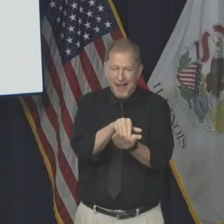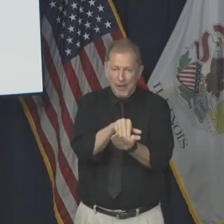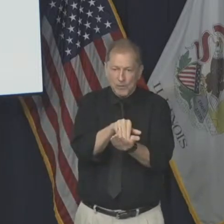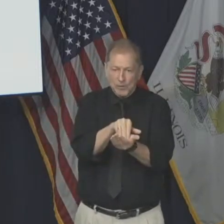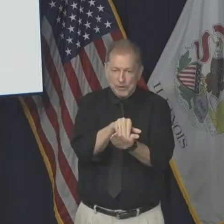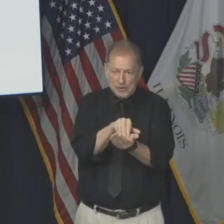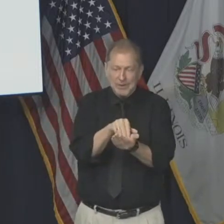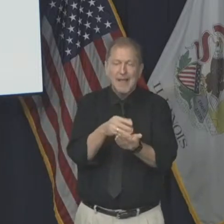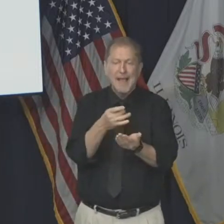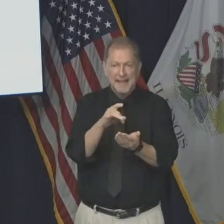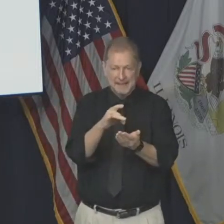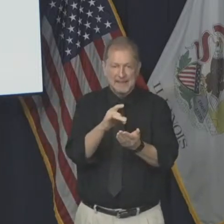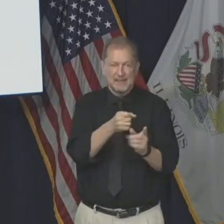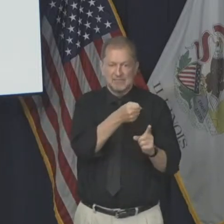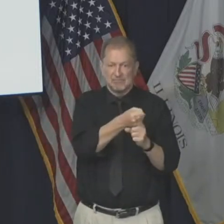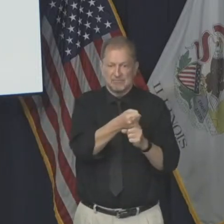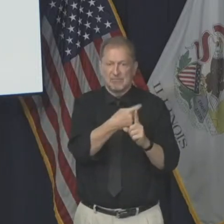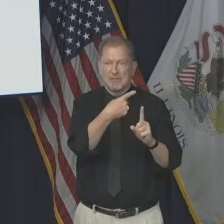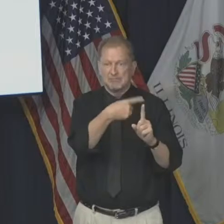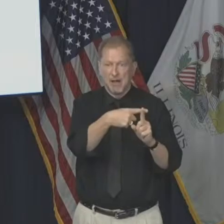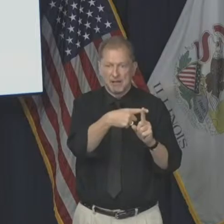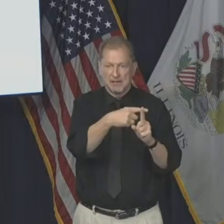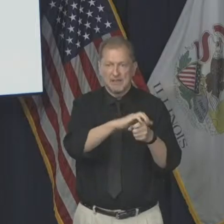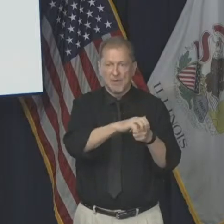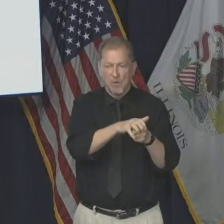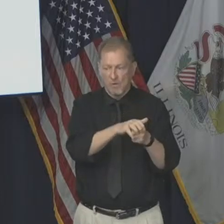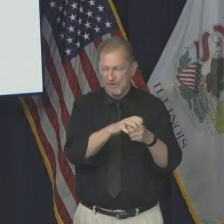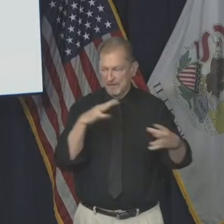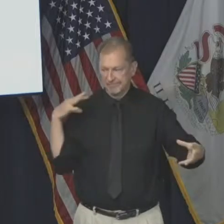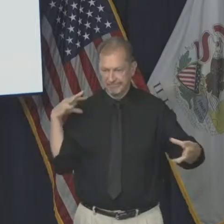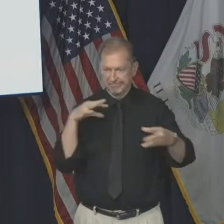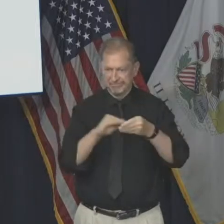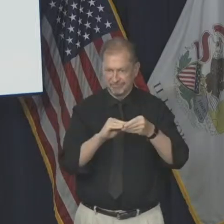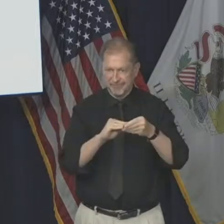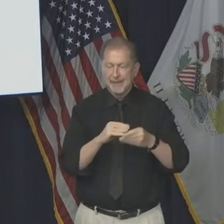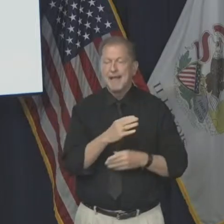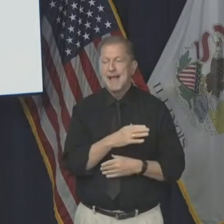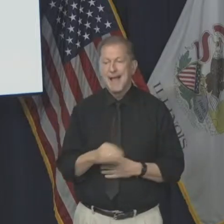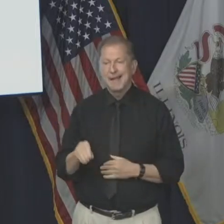430,018 confirmed cases have been reported across Illinois and